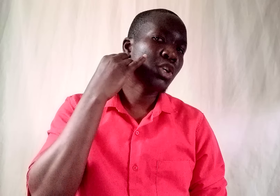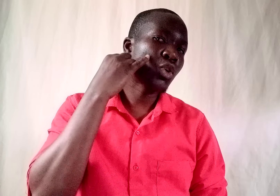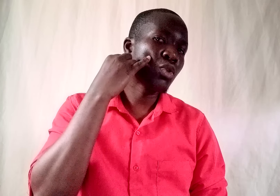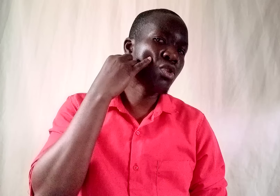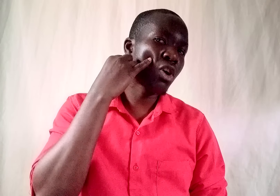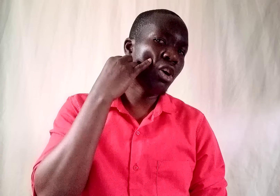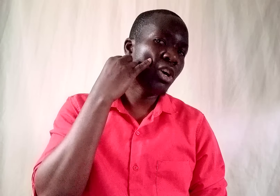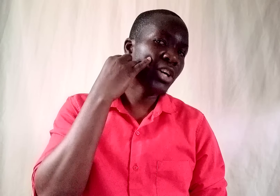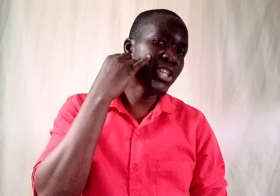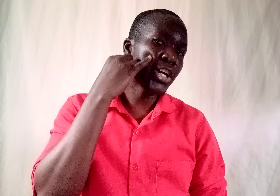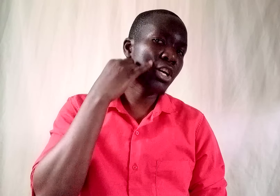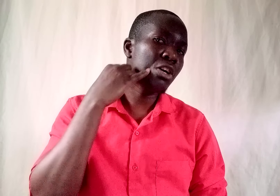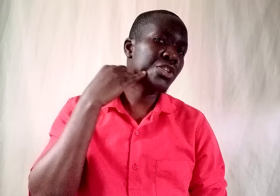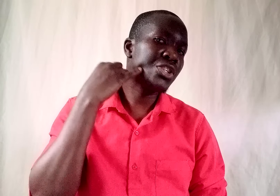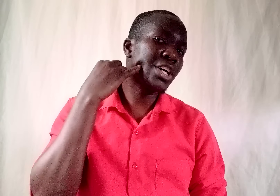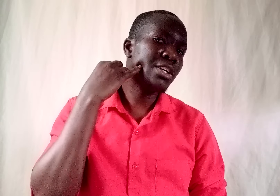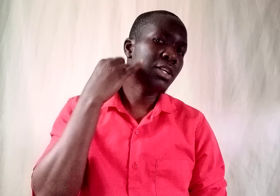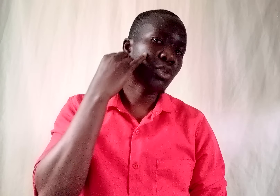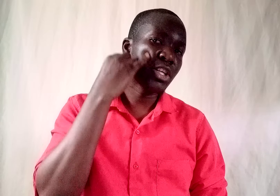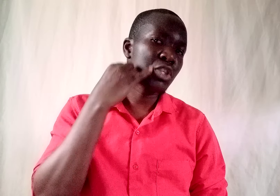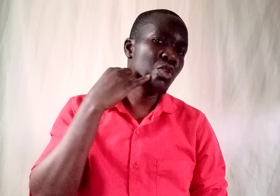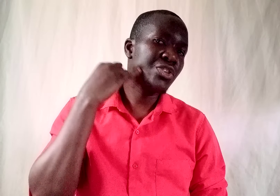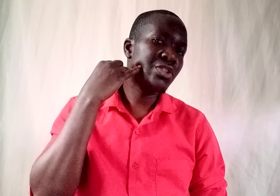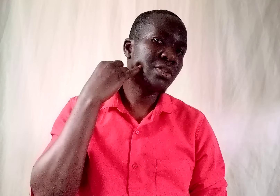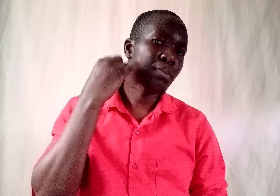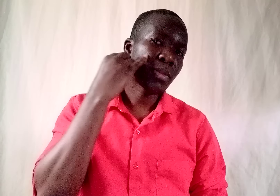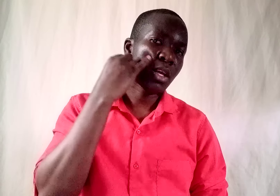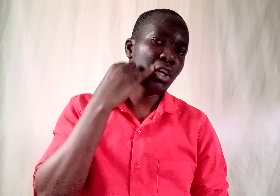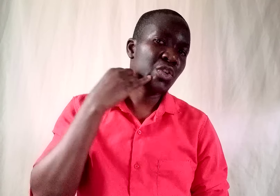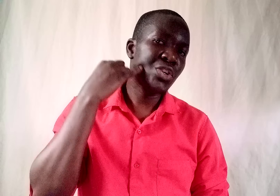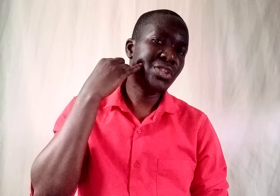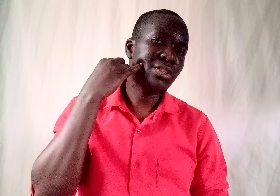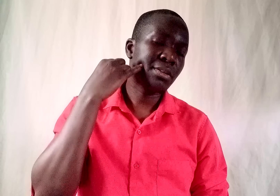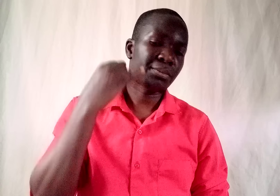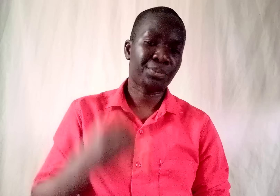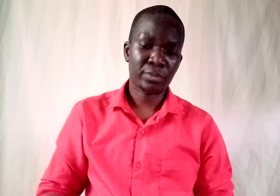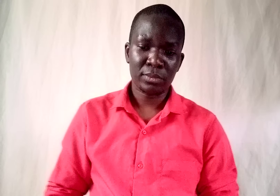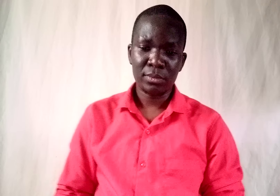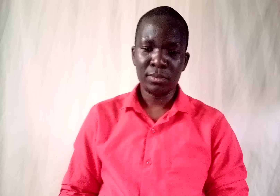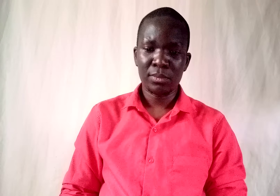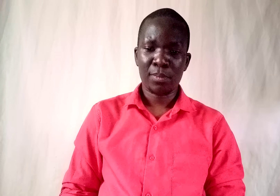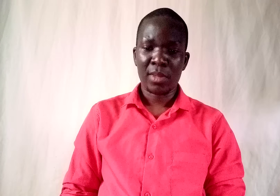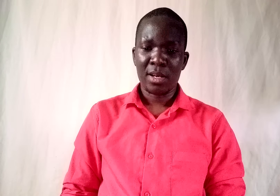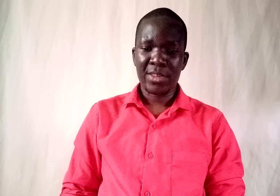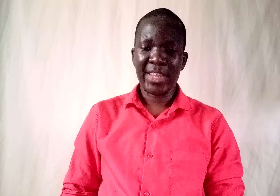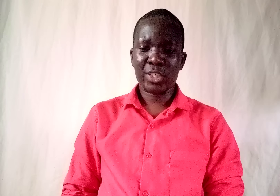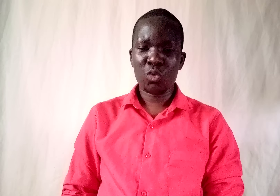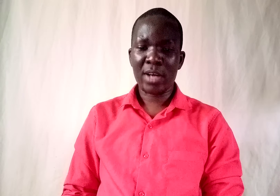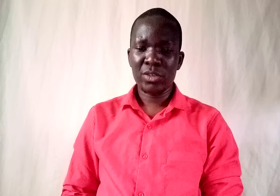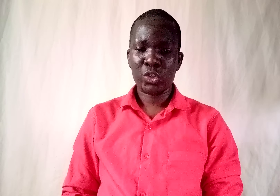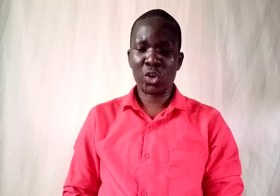So you draw J here, J. So this is juice. The next one,